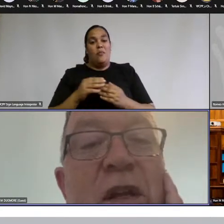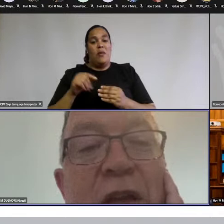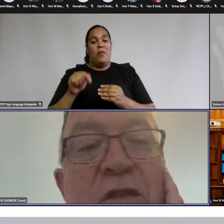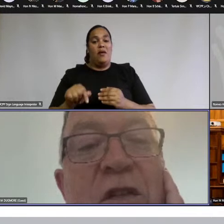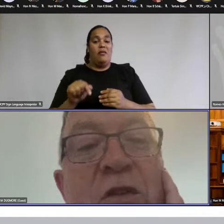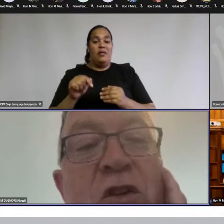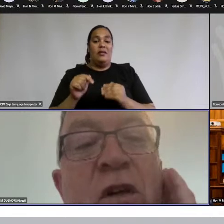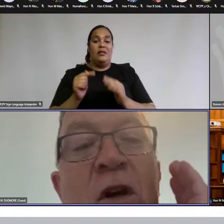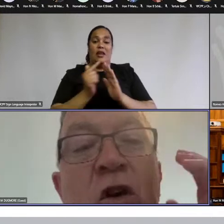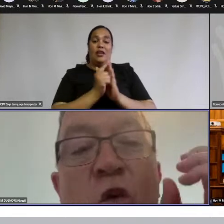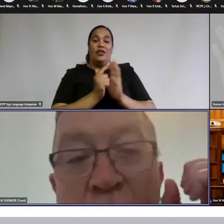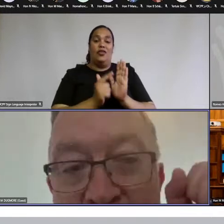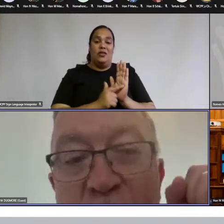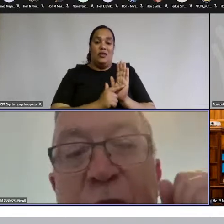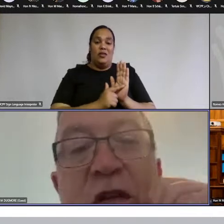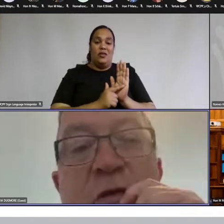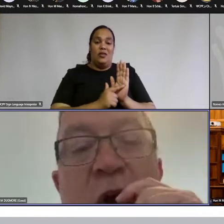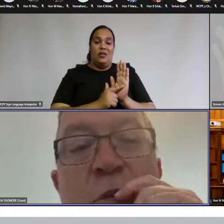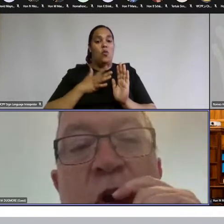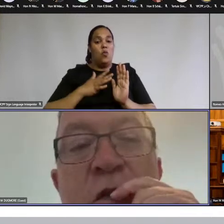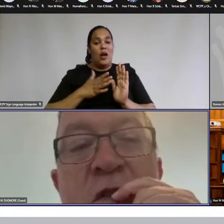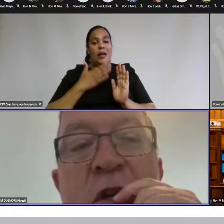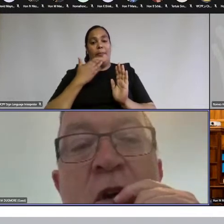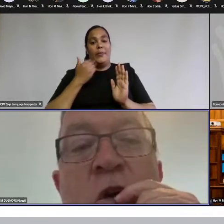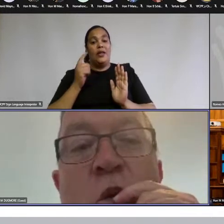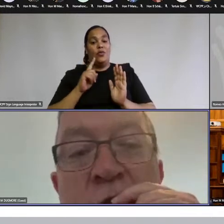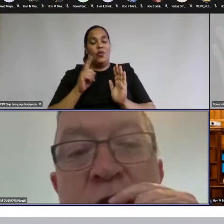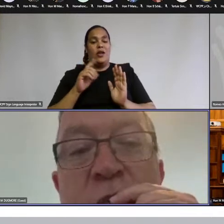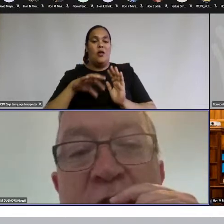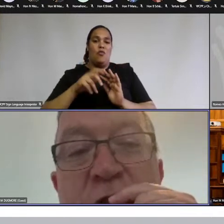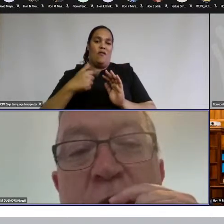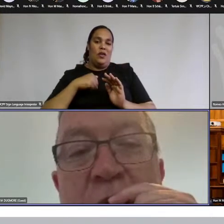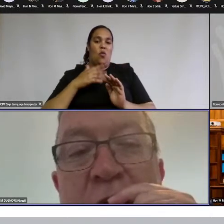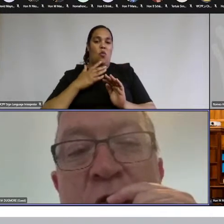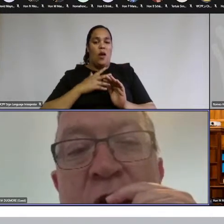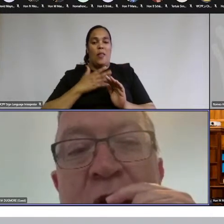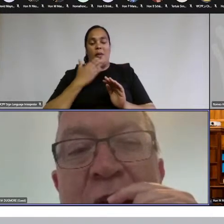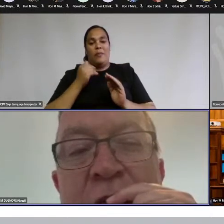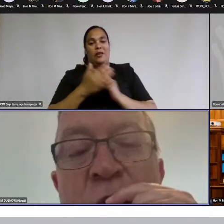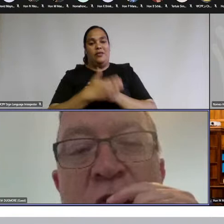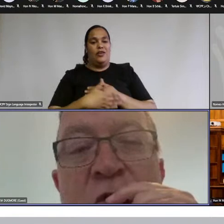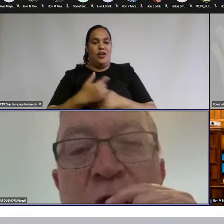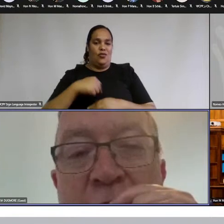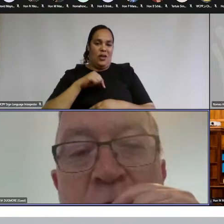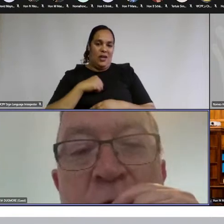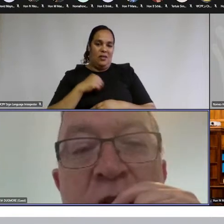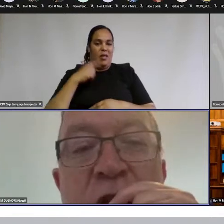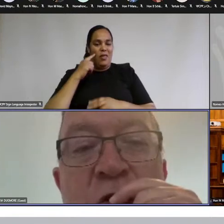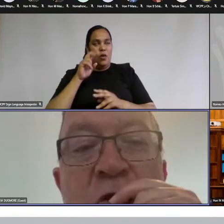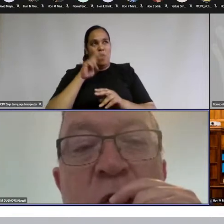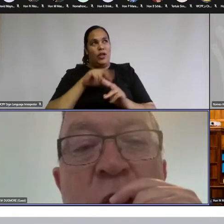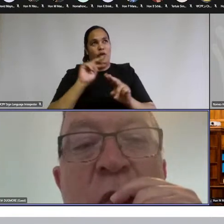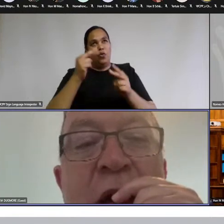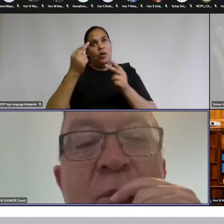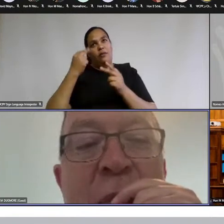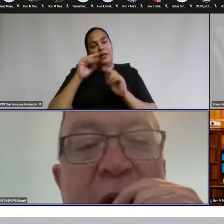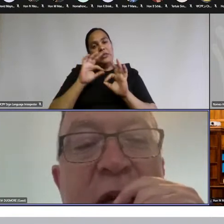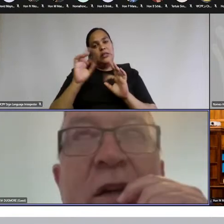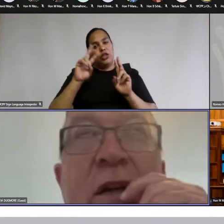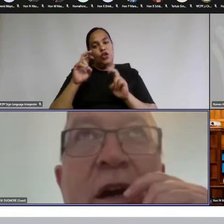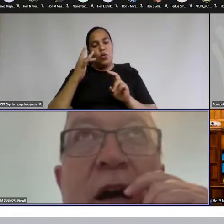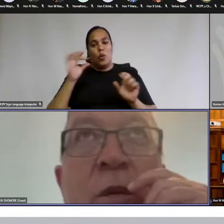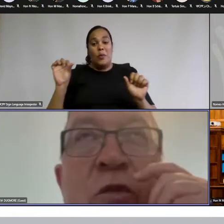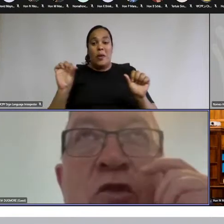this legislature wants the best for our province, wants the best for our country. And I think we should reflect on these issues. And when we come